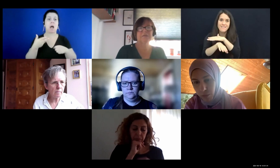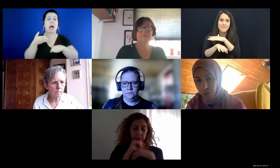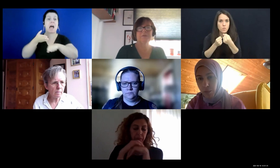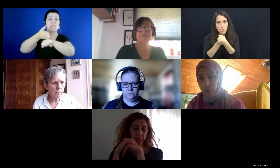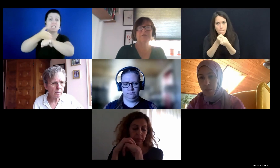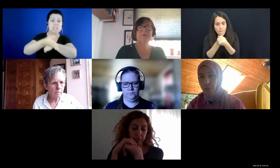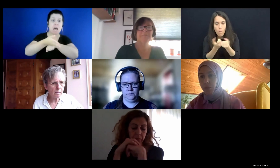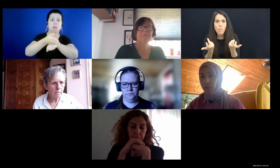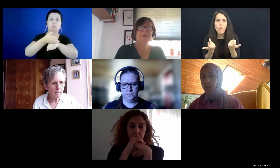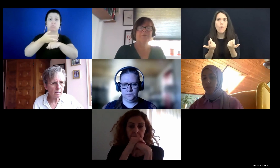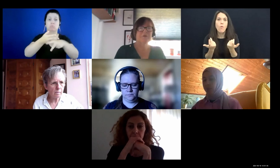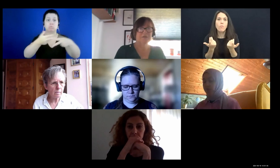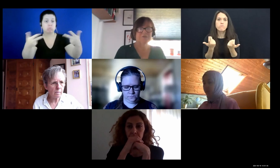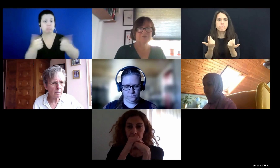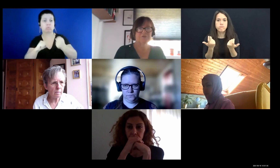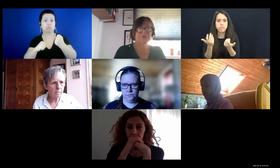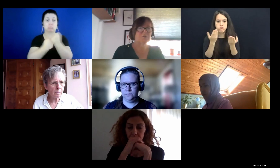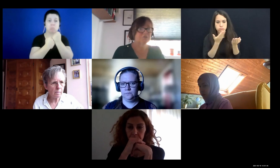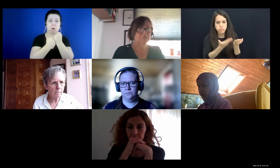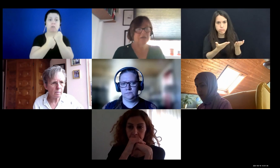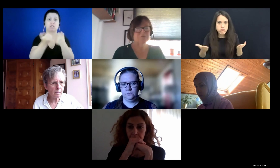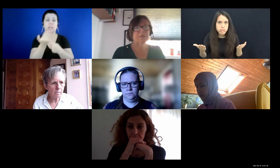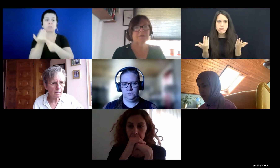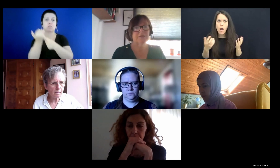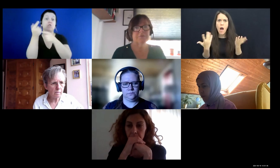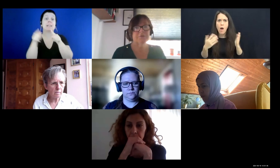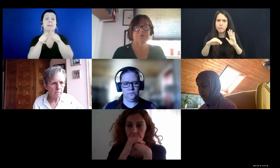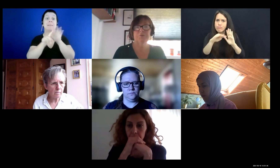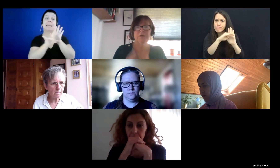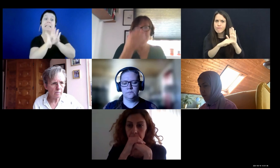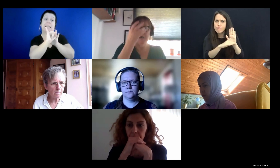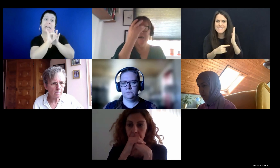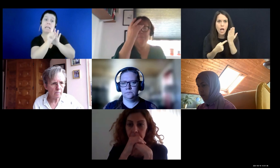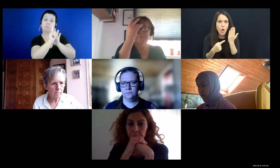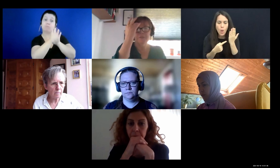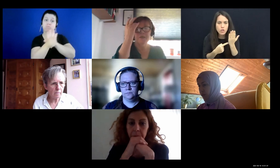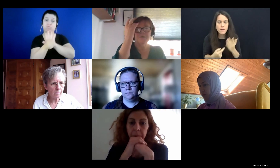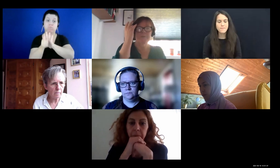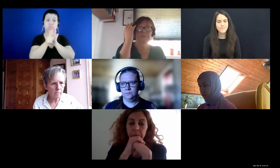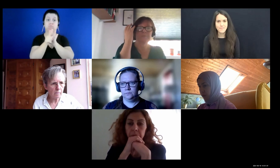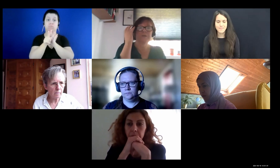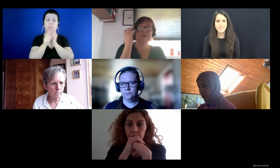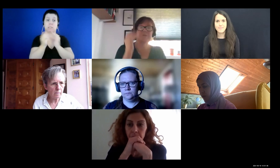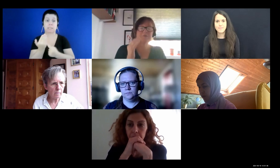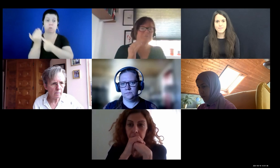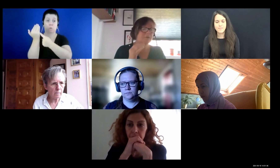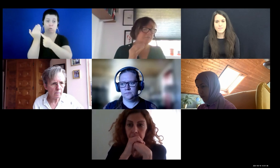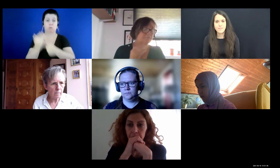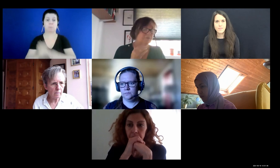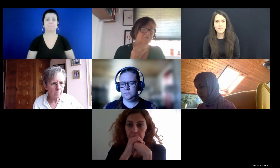and accessibility, and the regulation of technologies, as well as other issues. And we